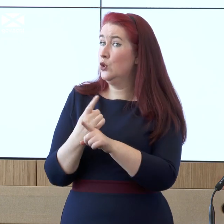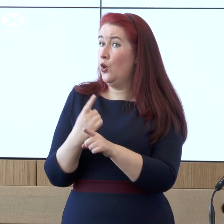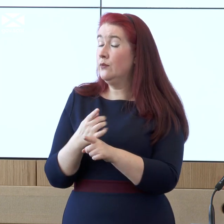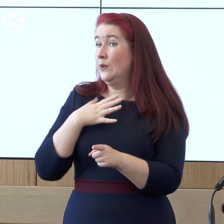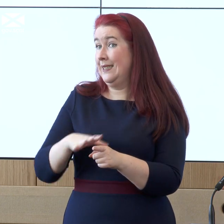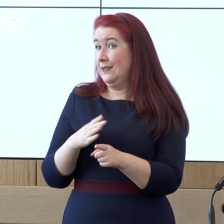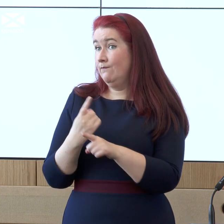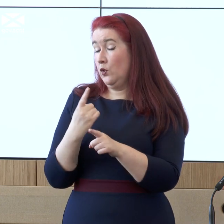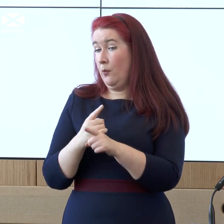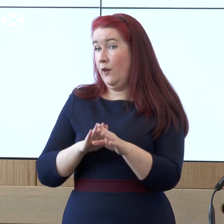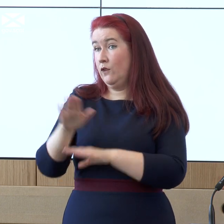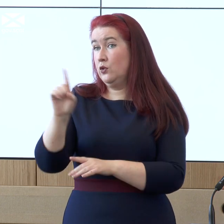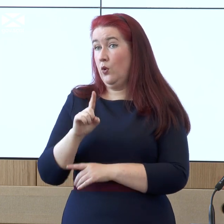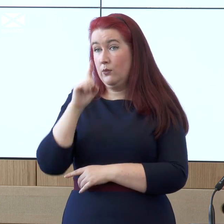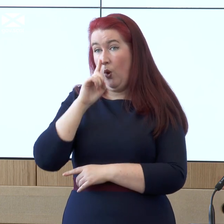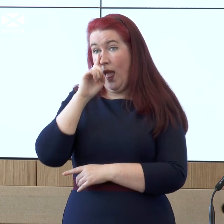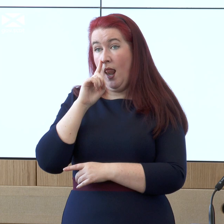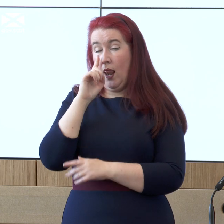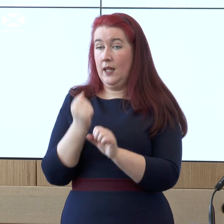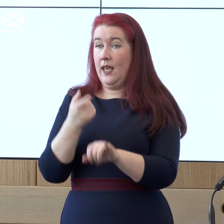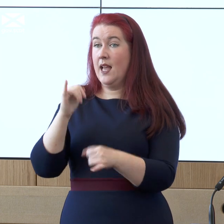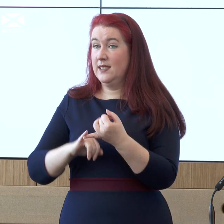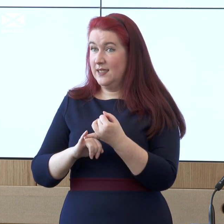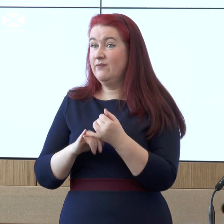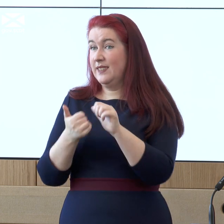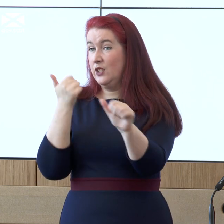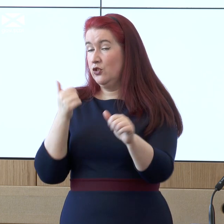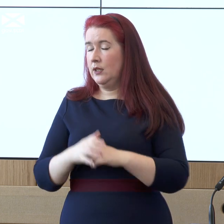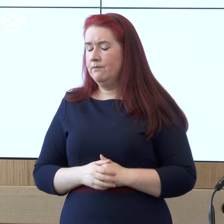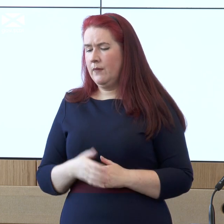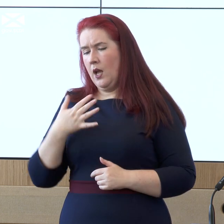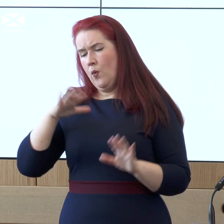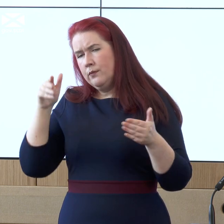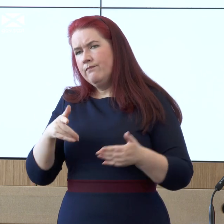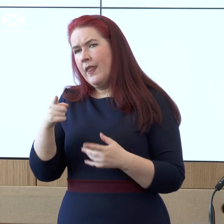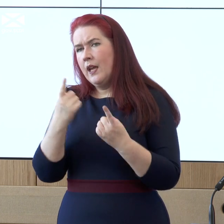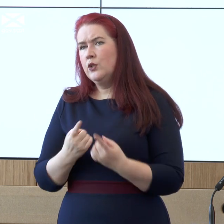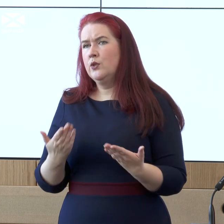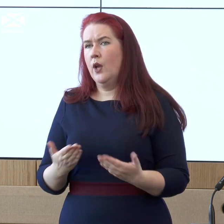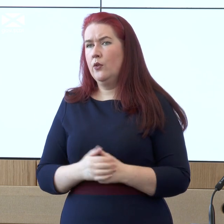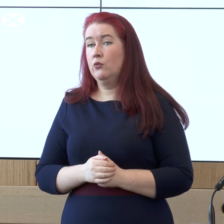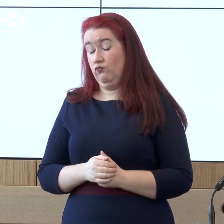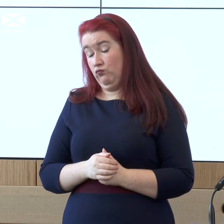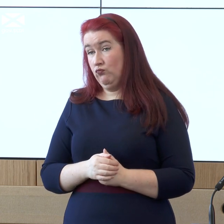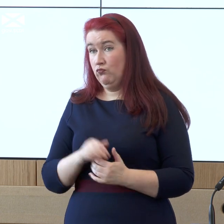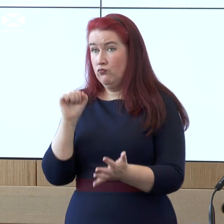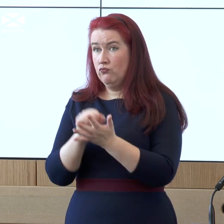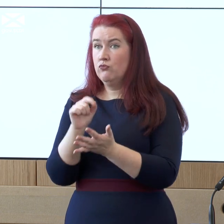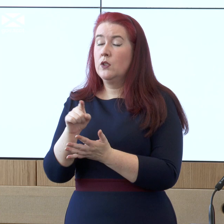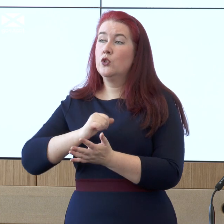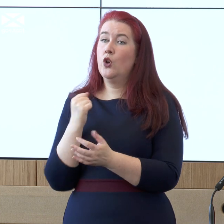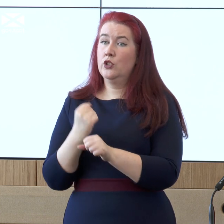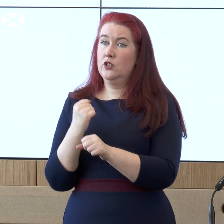our oil and gas industry. And I want to address that issue now, since it's one, rightly, that the Scottish Government is